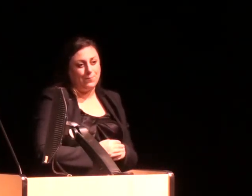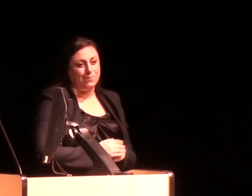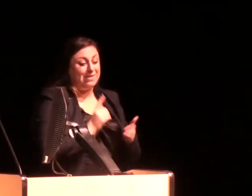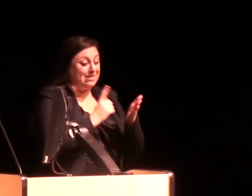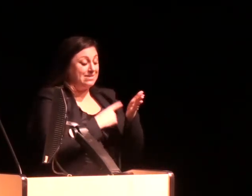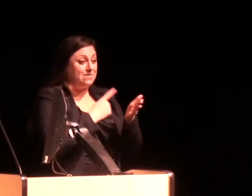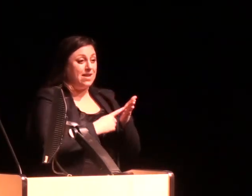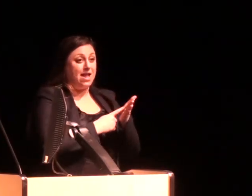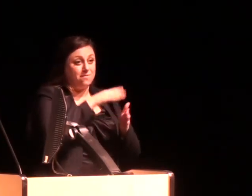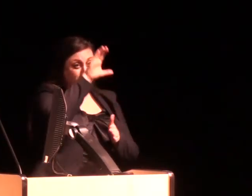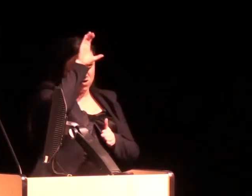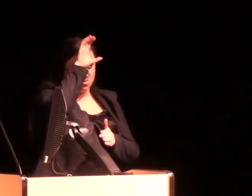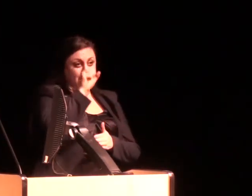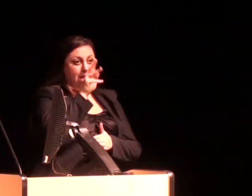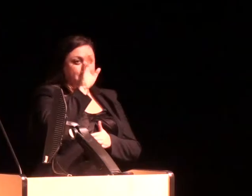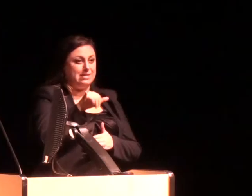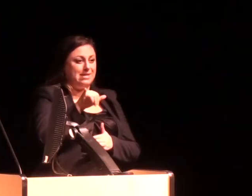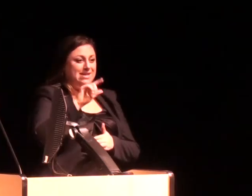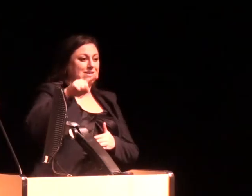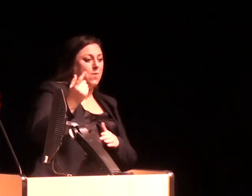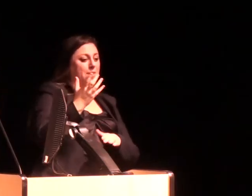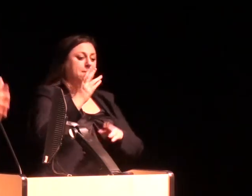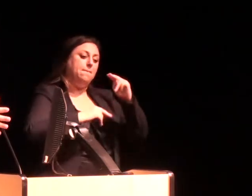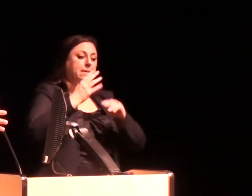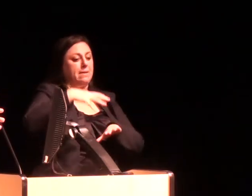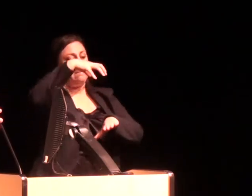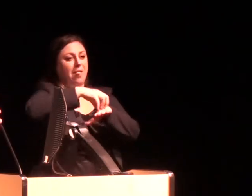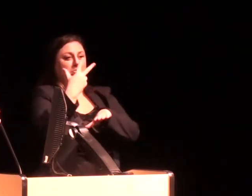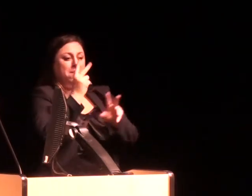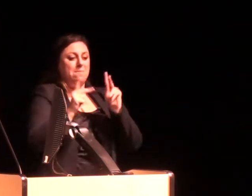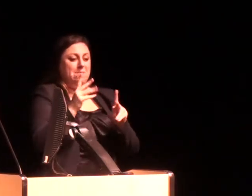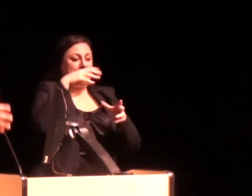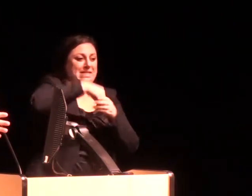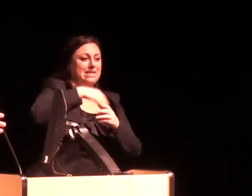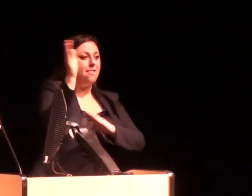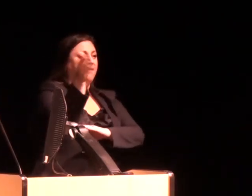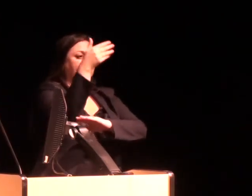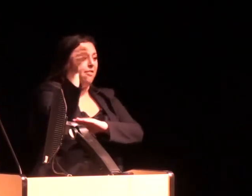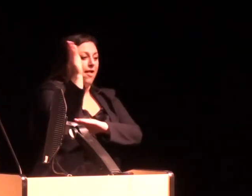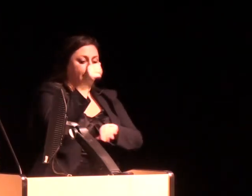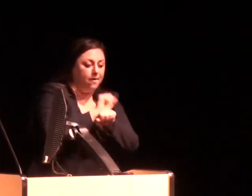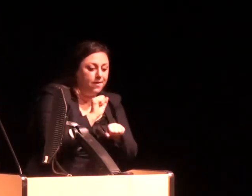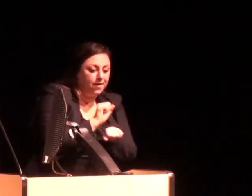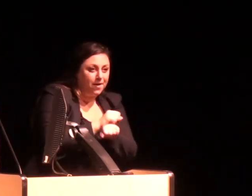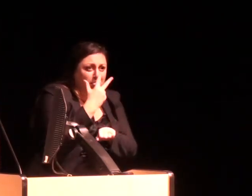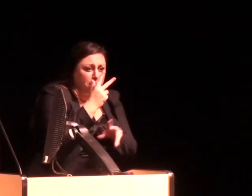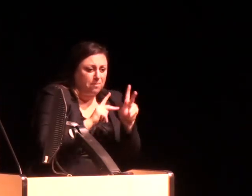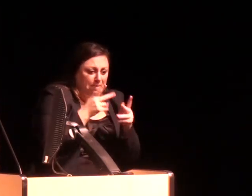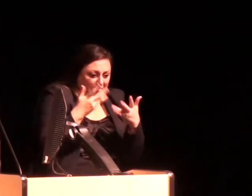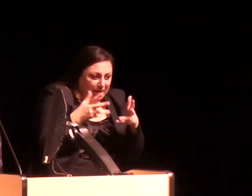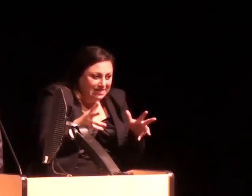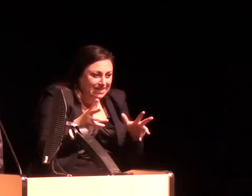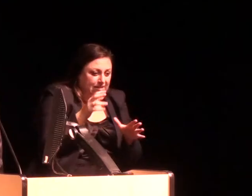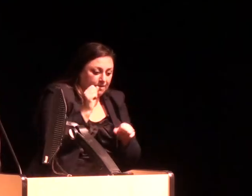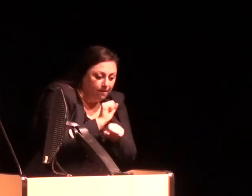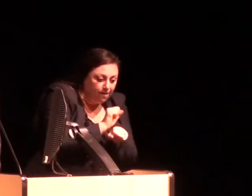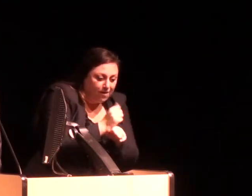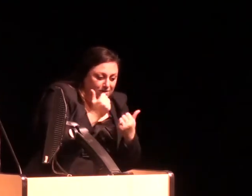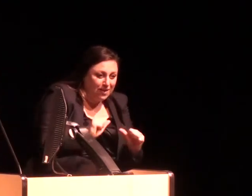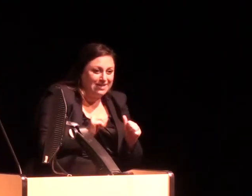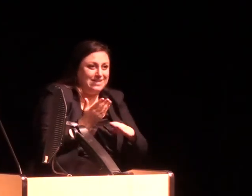embassy is a building with a flag and three people inside working hard, trying to have all the opportunities to improve the relations,